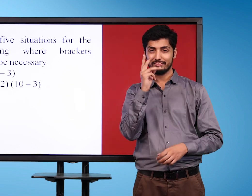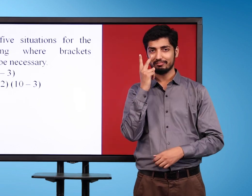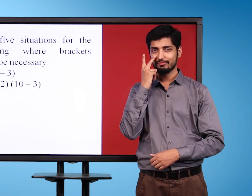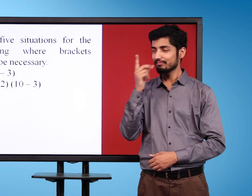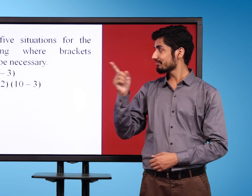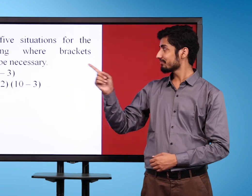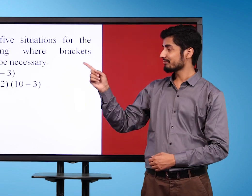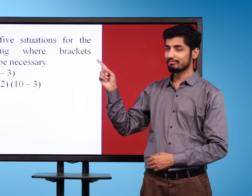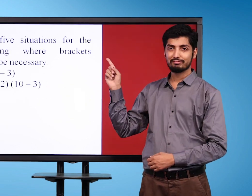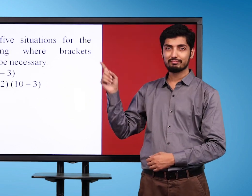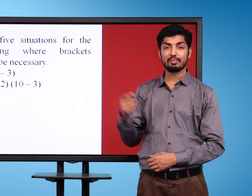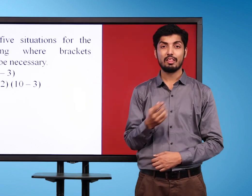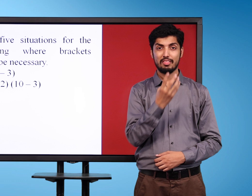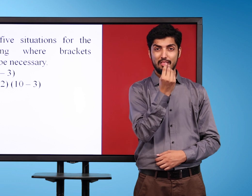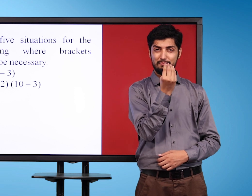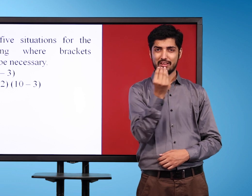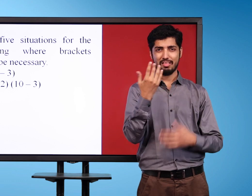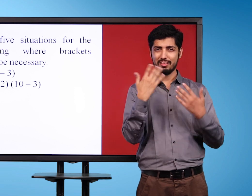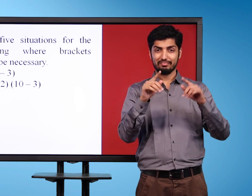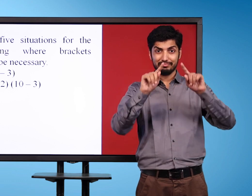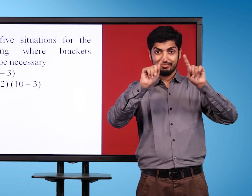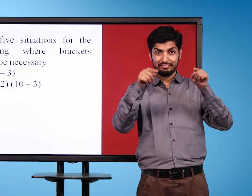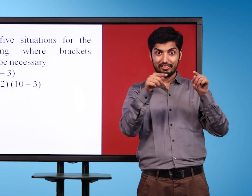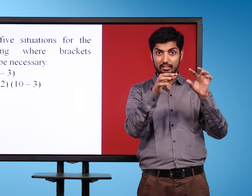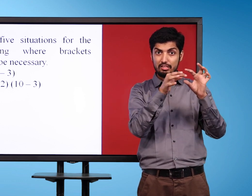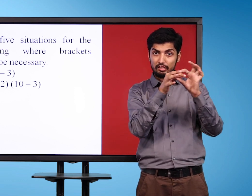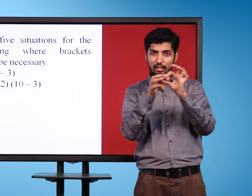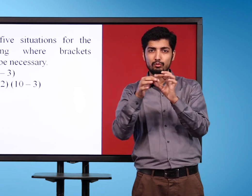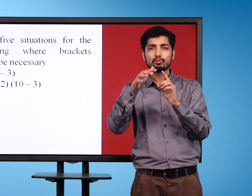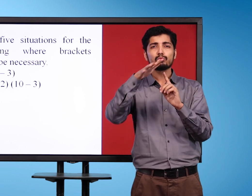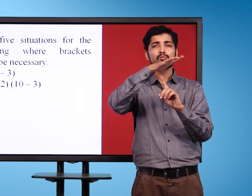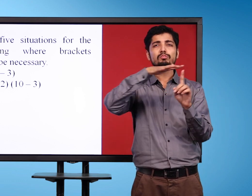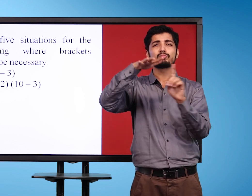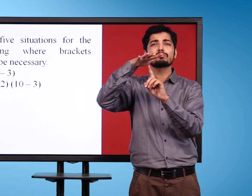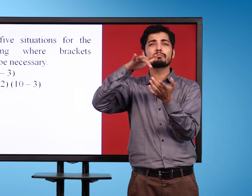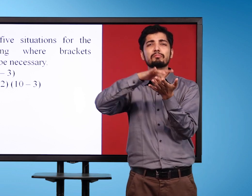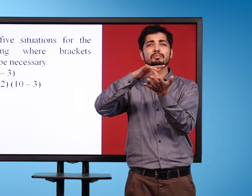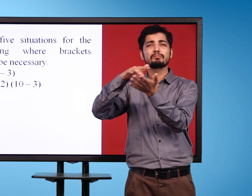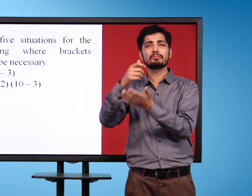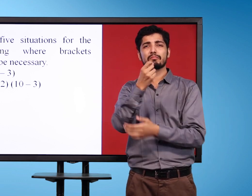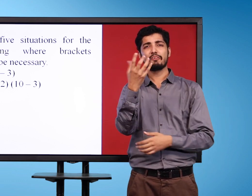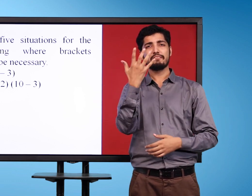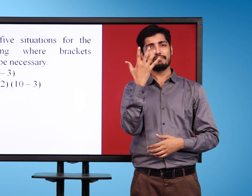Three. Write 5 situations for the following where brackets would be